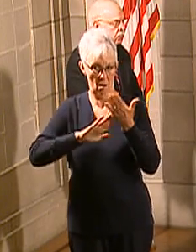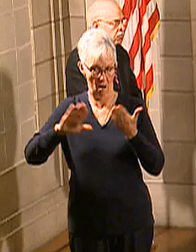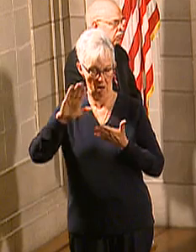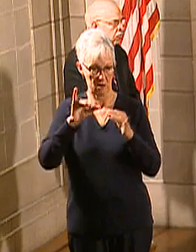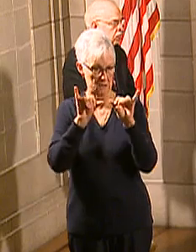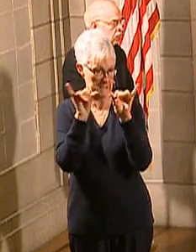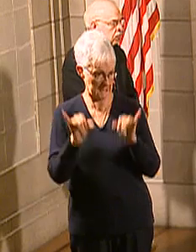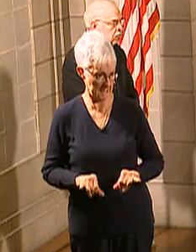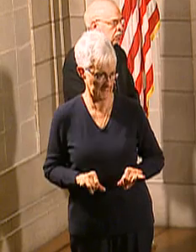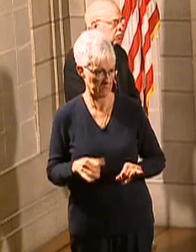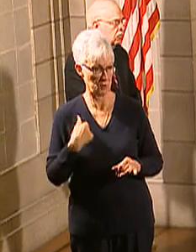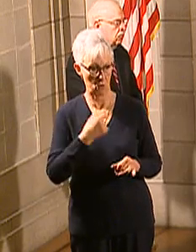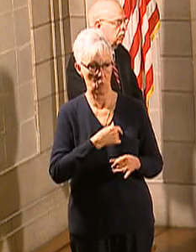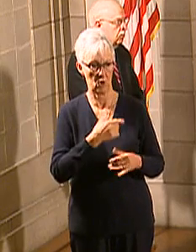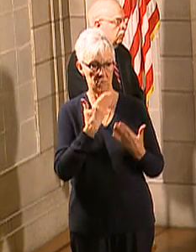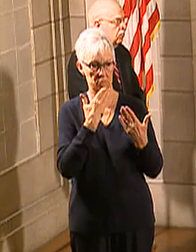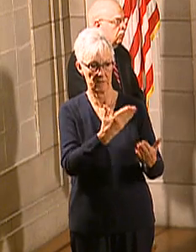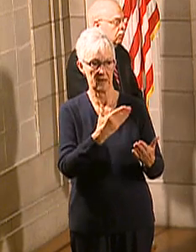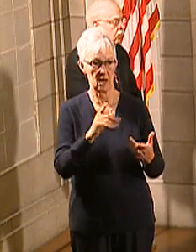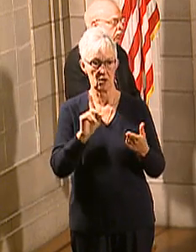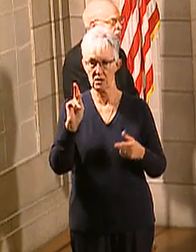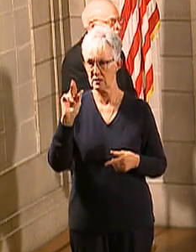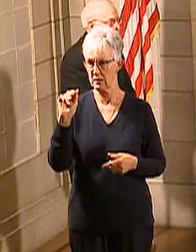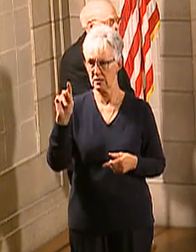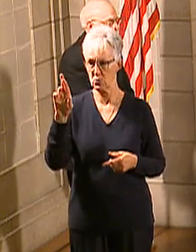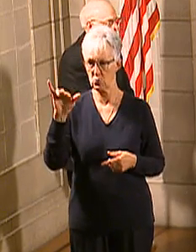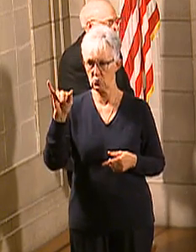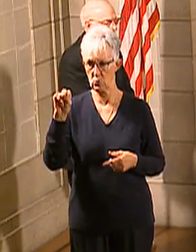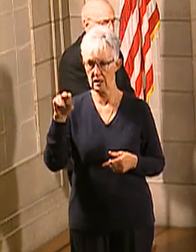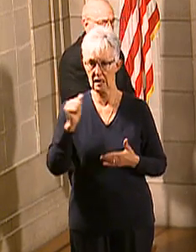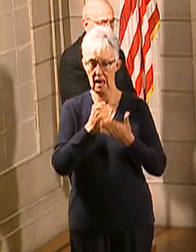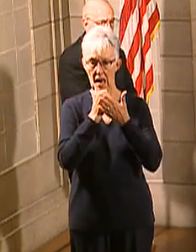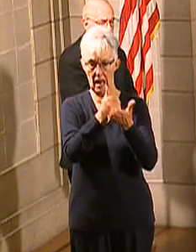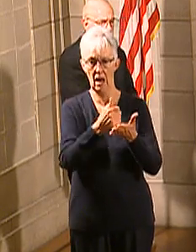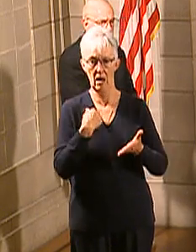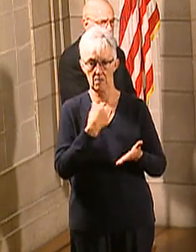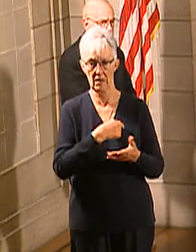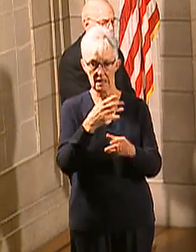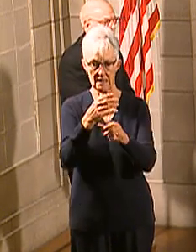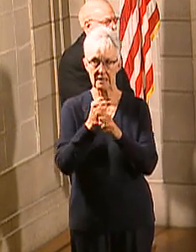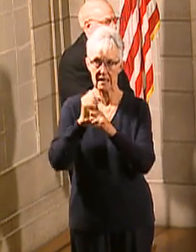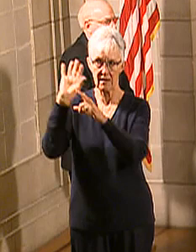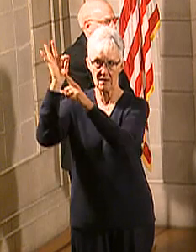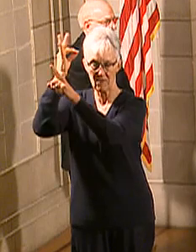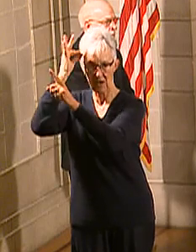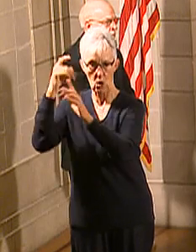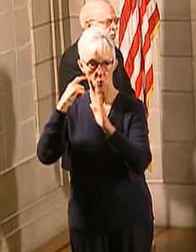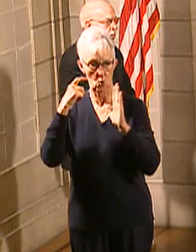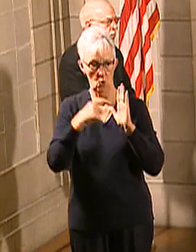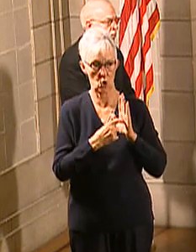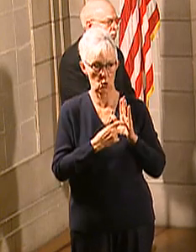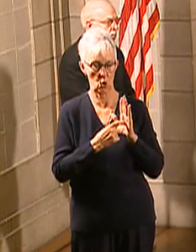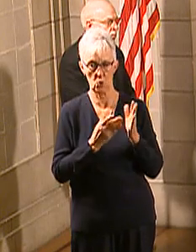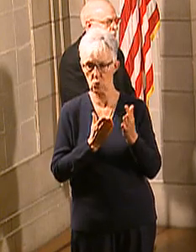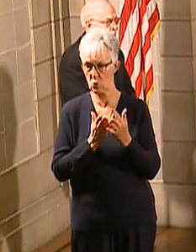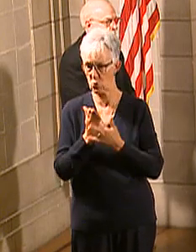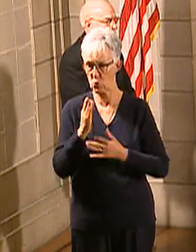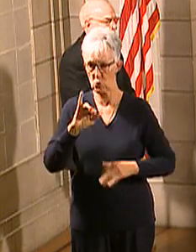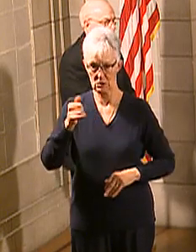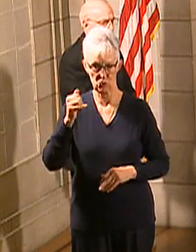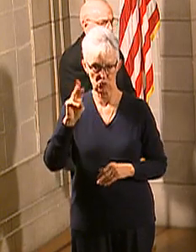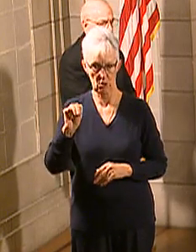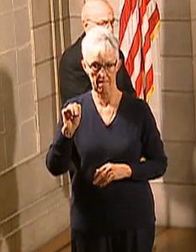at the work that Katrina has done in getting us that federally approved recognition through Jim and the